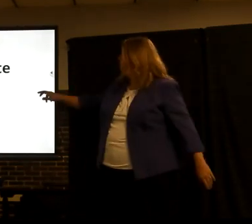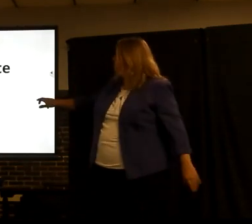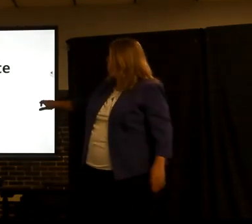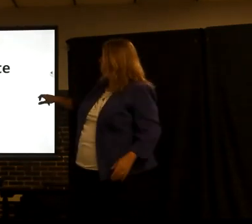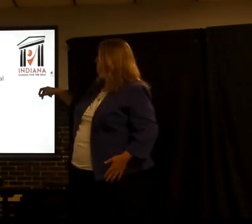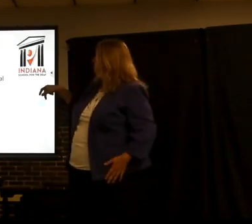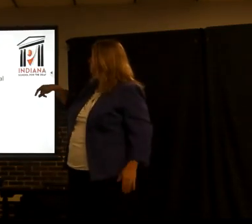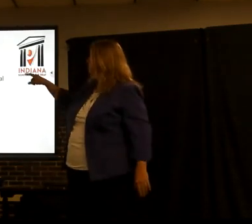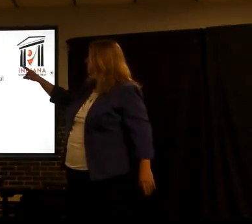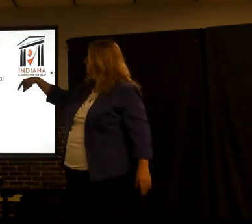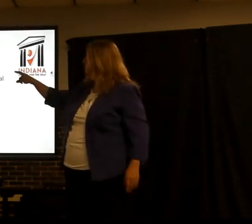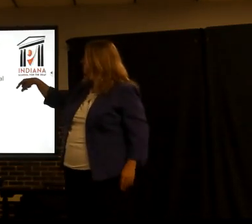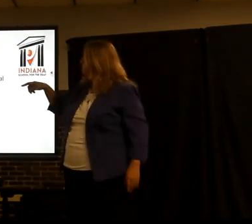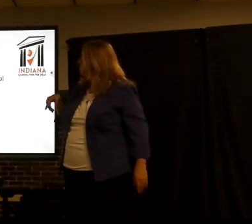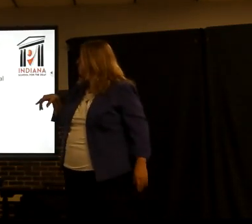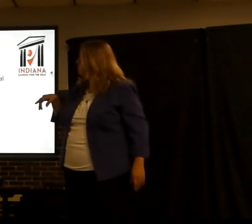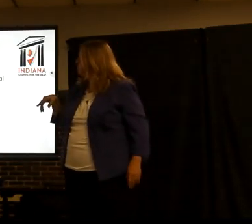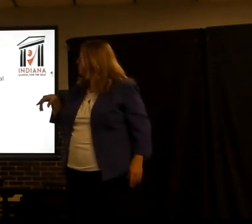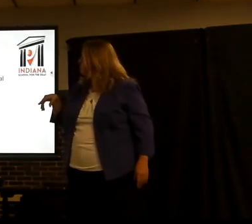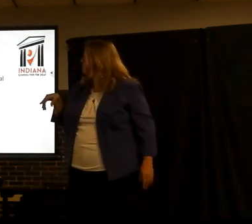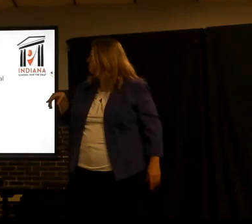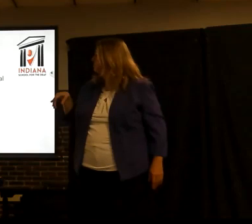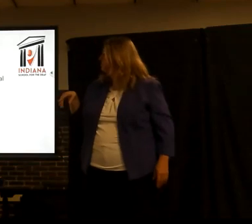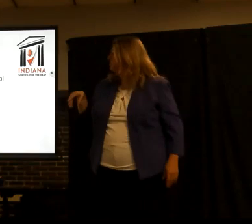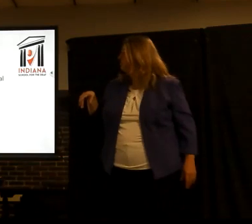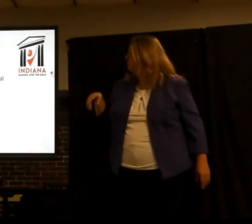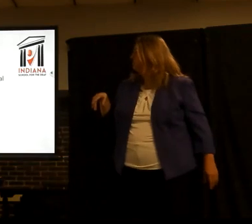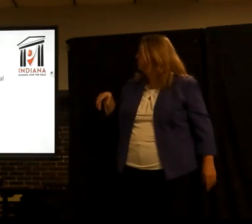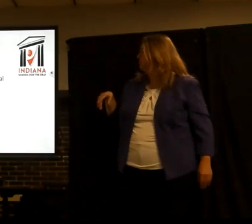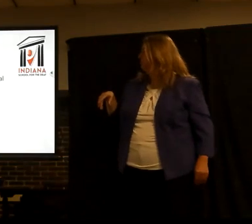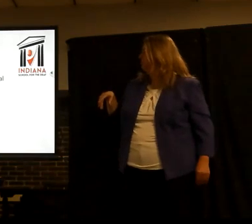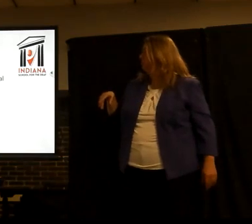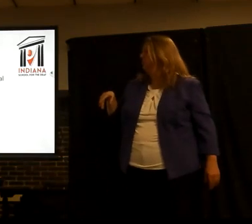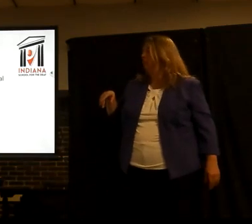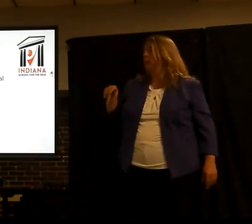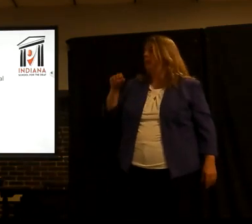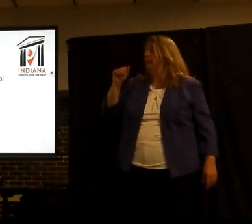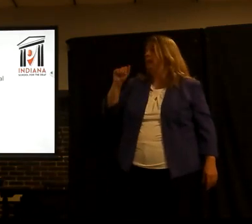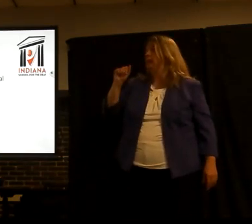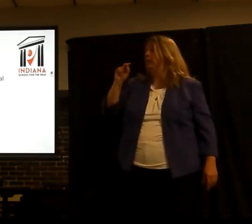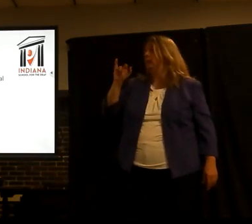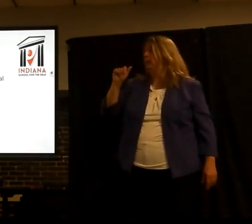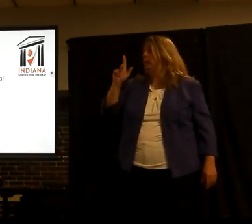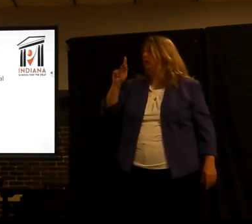slide is information about some supervisory changes.